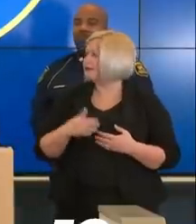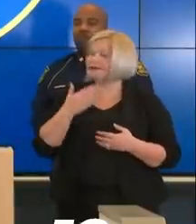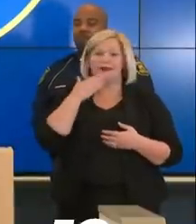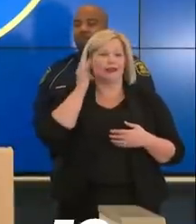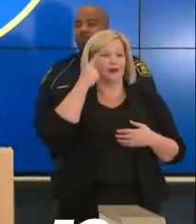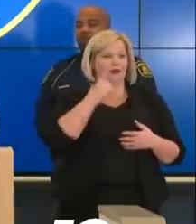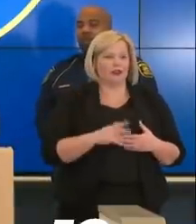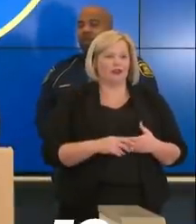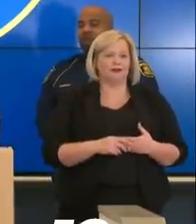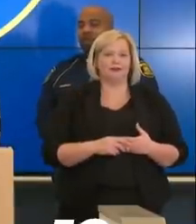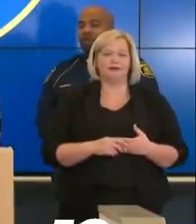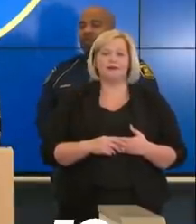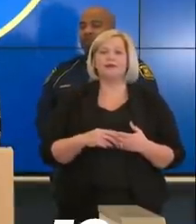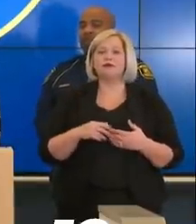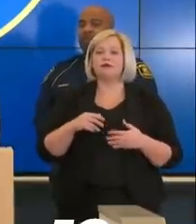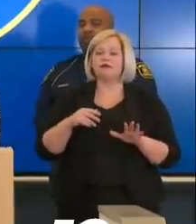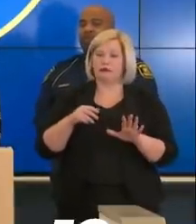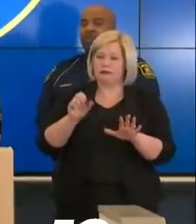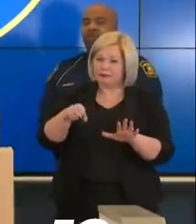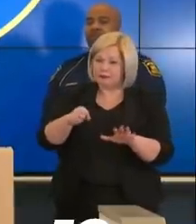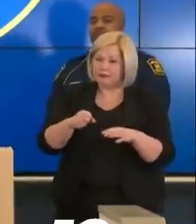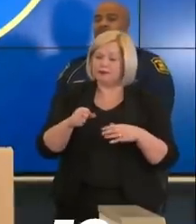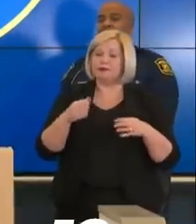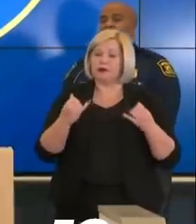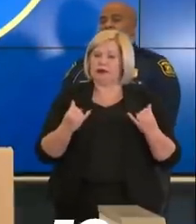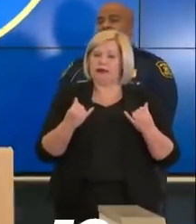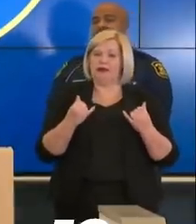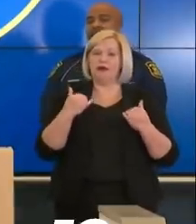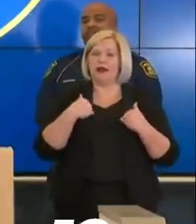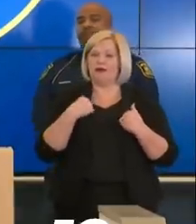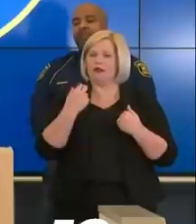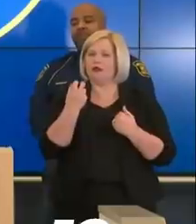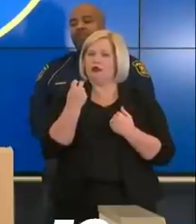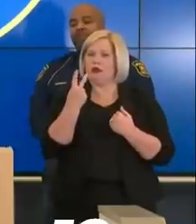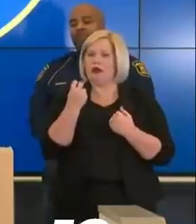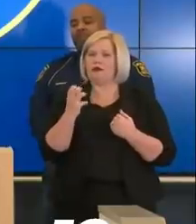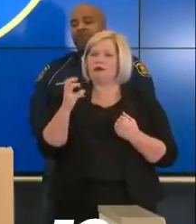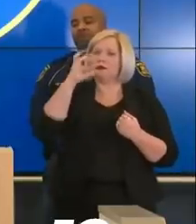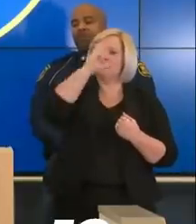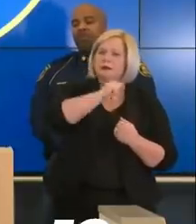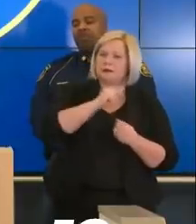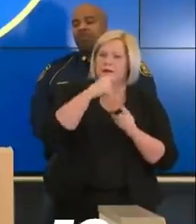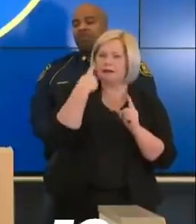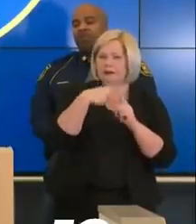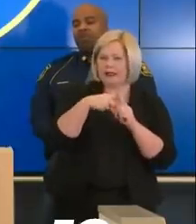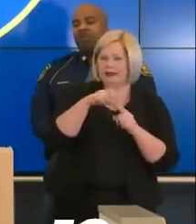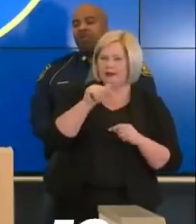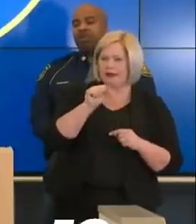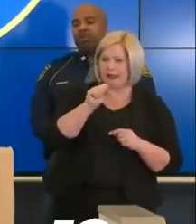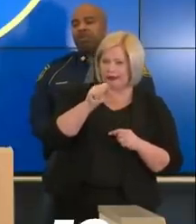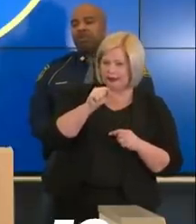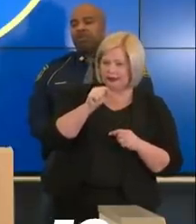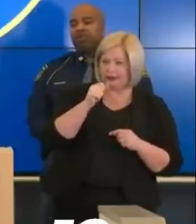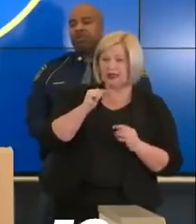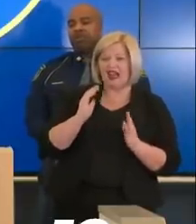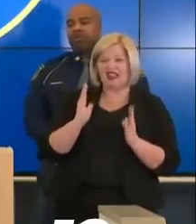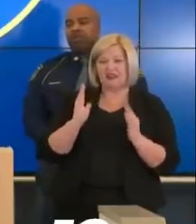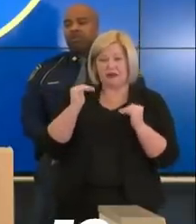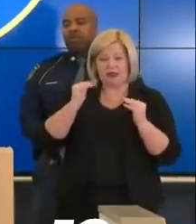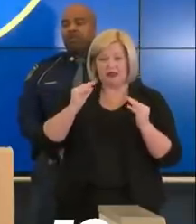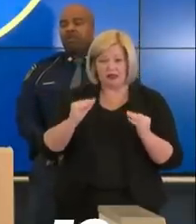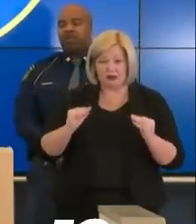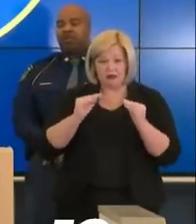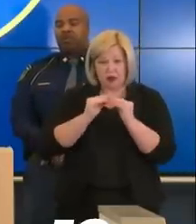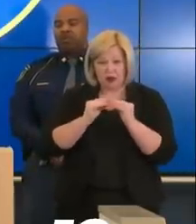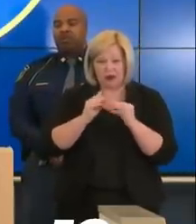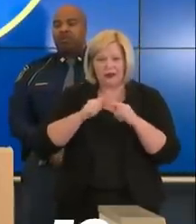Governor. So yes, right now we have 12 presumptive positive cases. I expect that there are more that we just